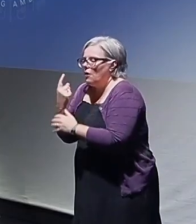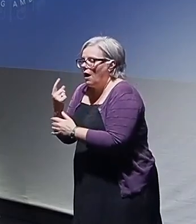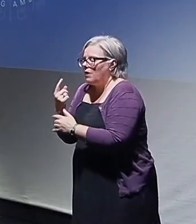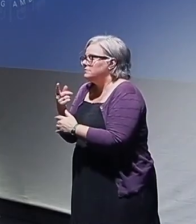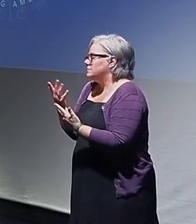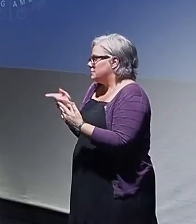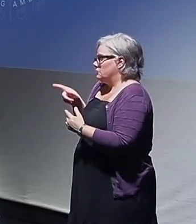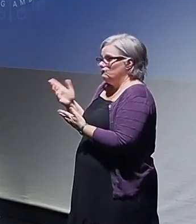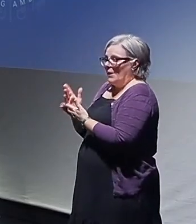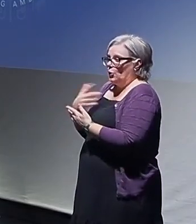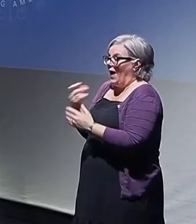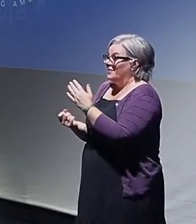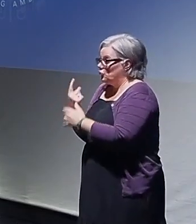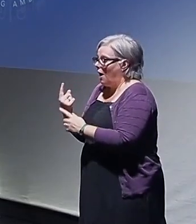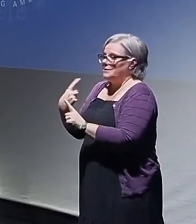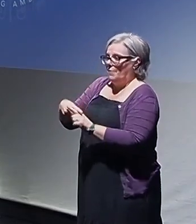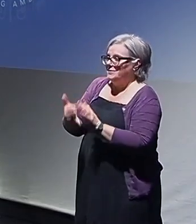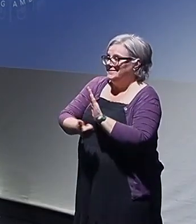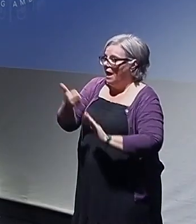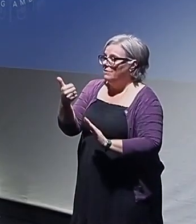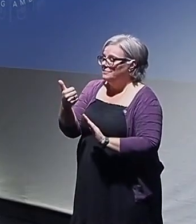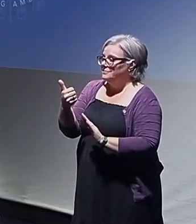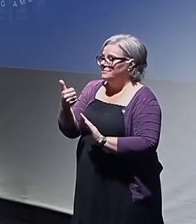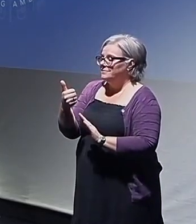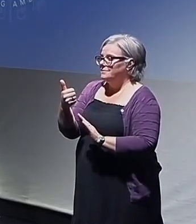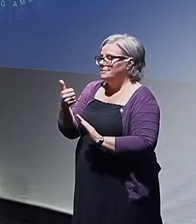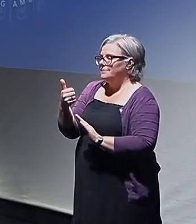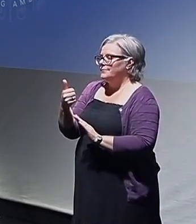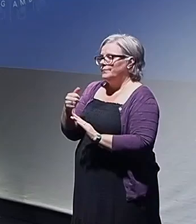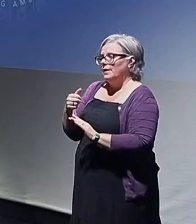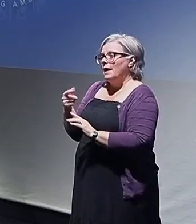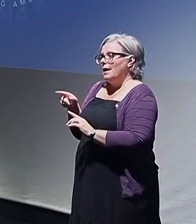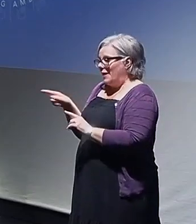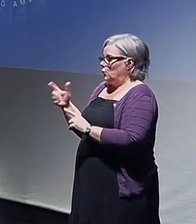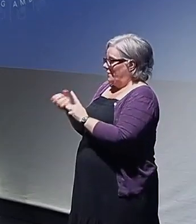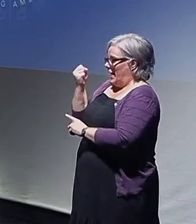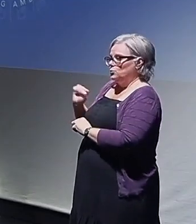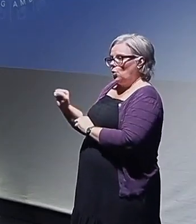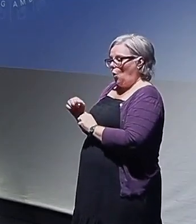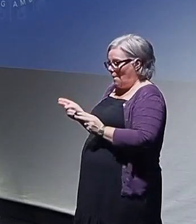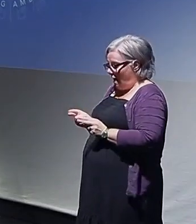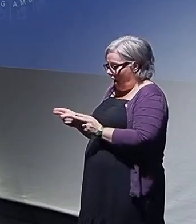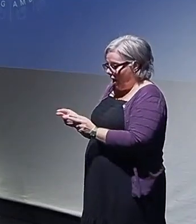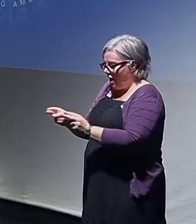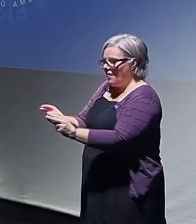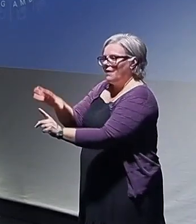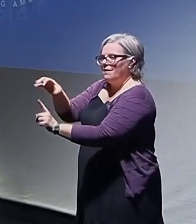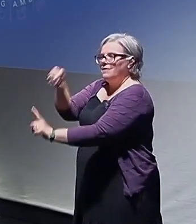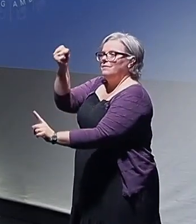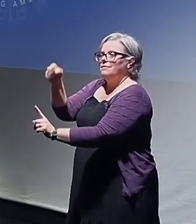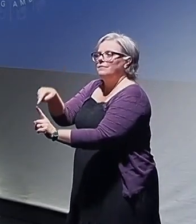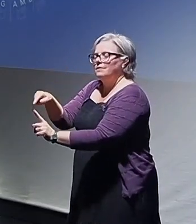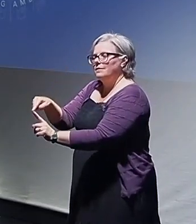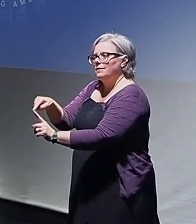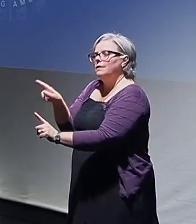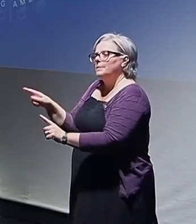obviously had a combination of great talent, but also you found your path, and obviously you get into various plays.